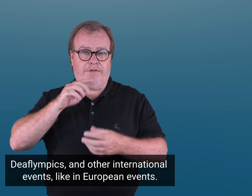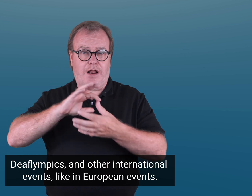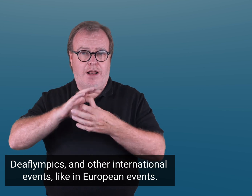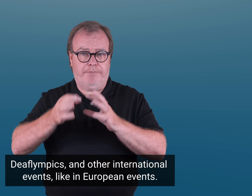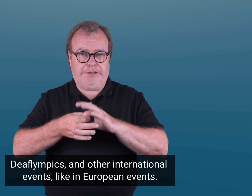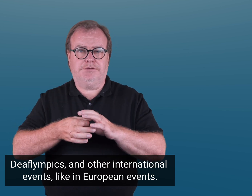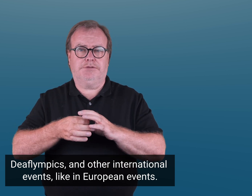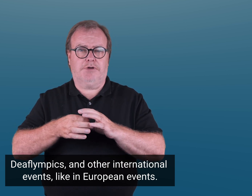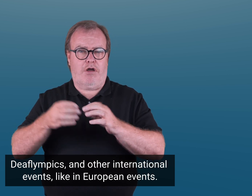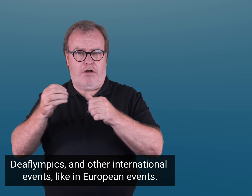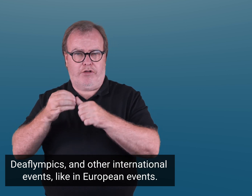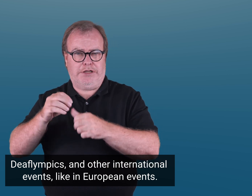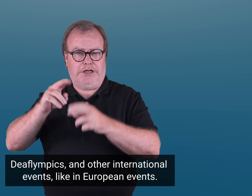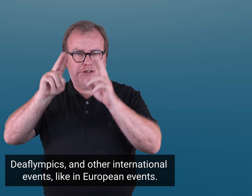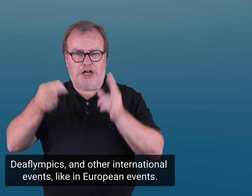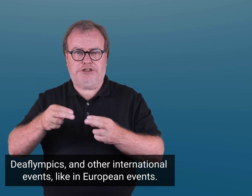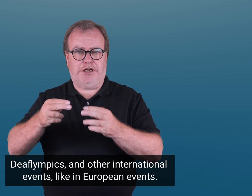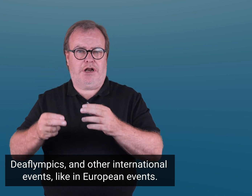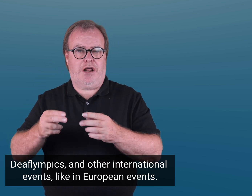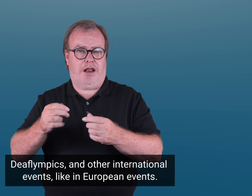and other international events like in European events.